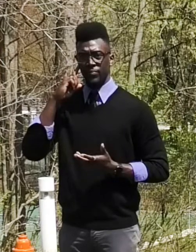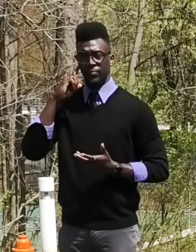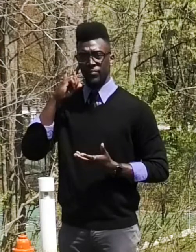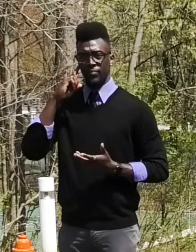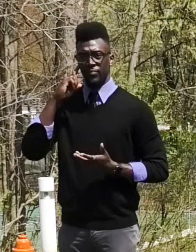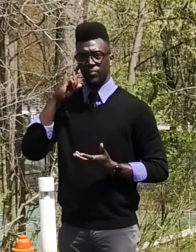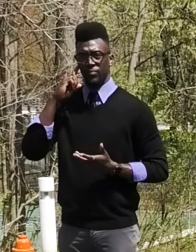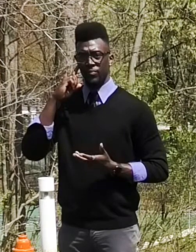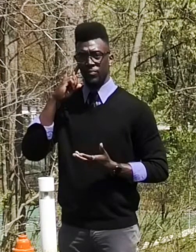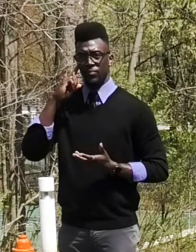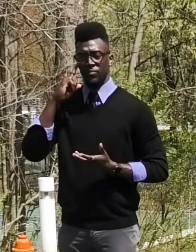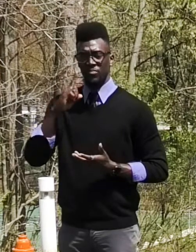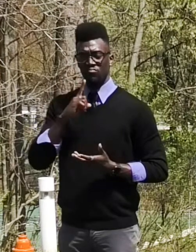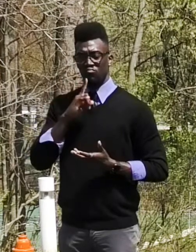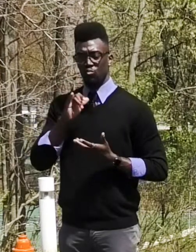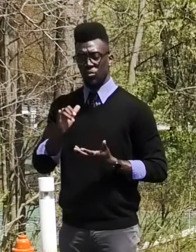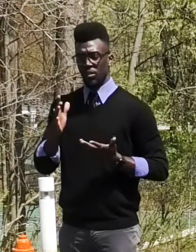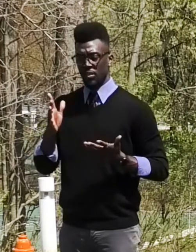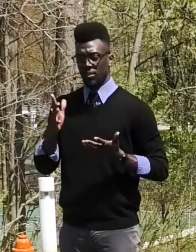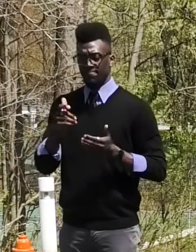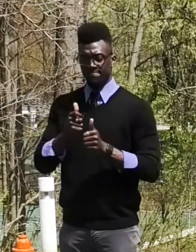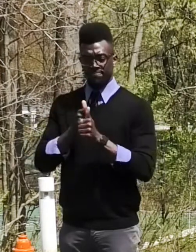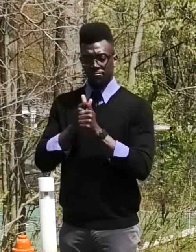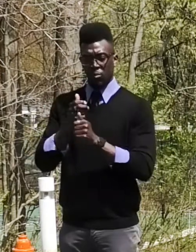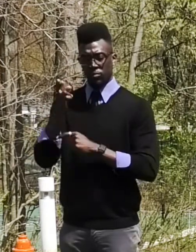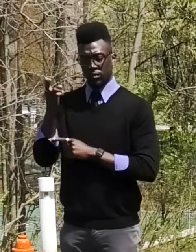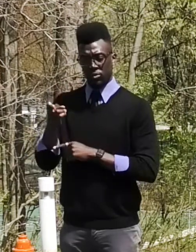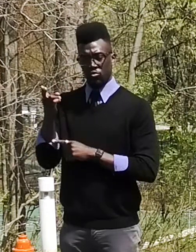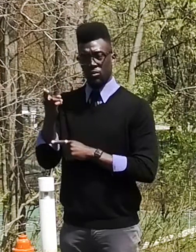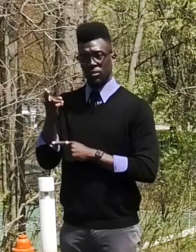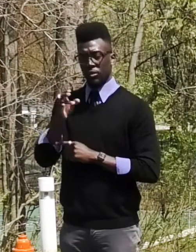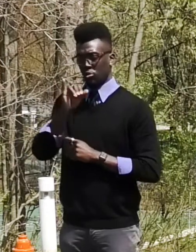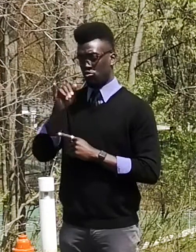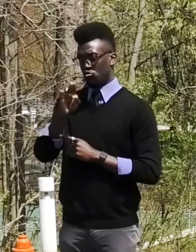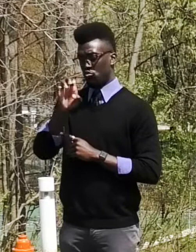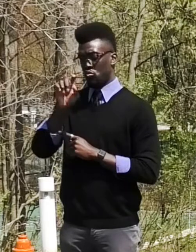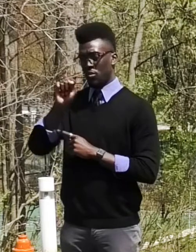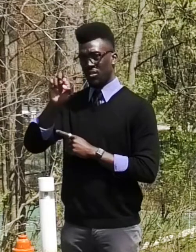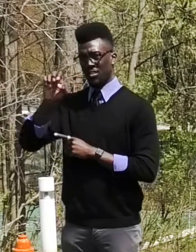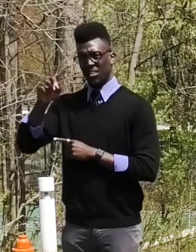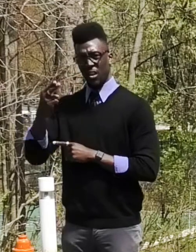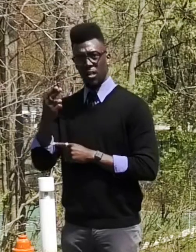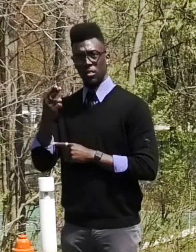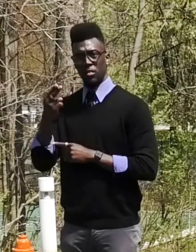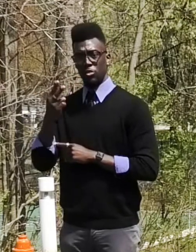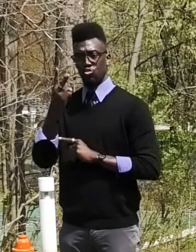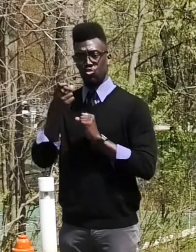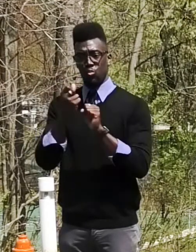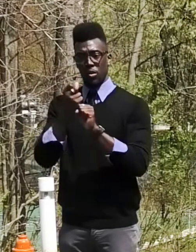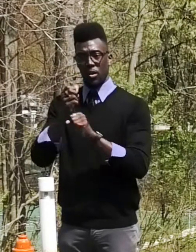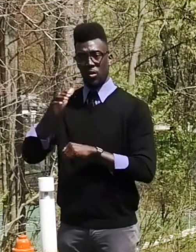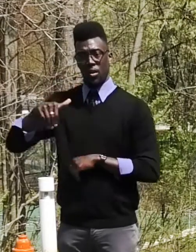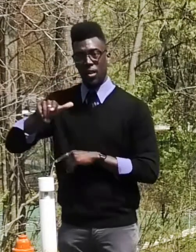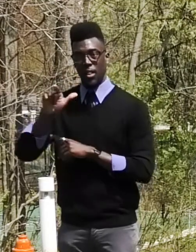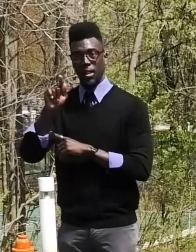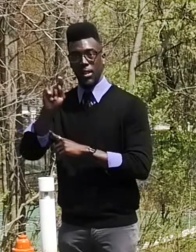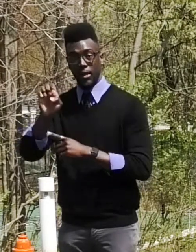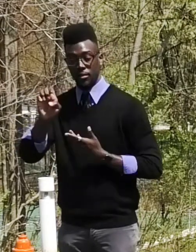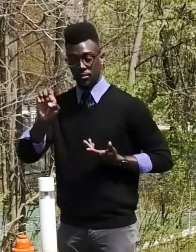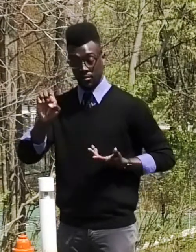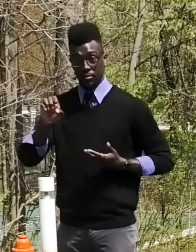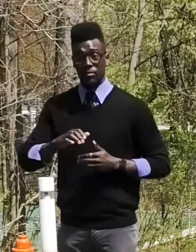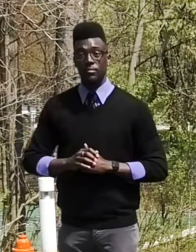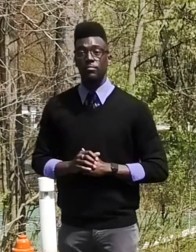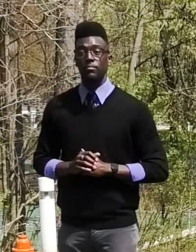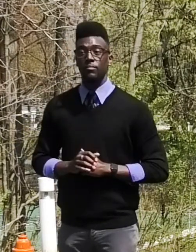it really follows history that Juneteenth was 2 years late. Because as